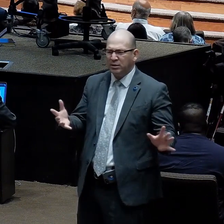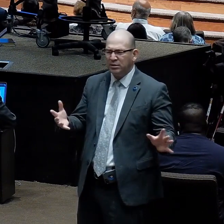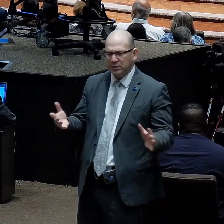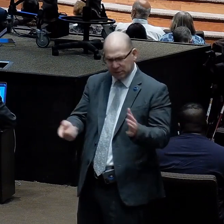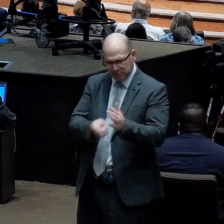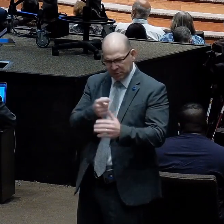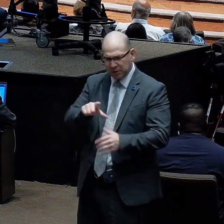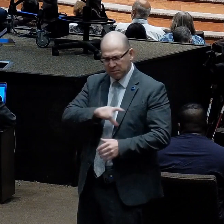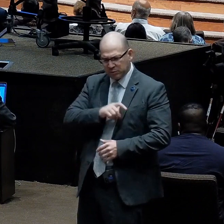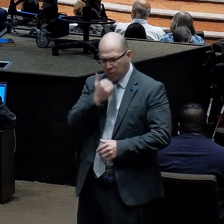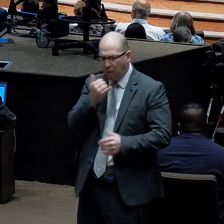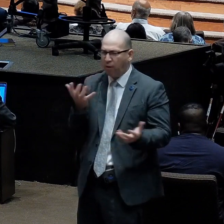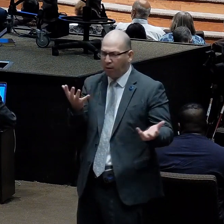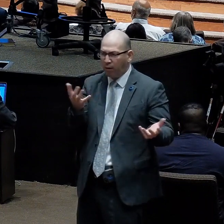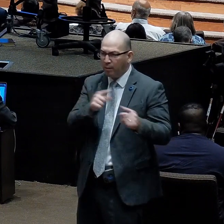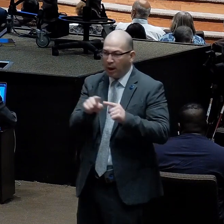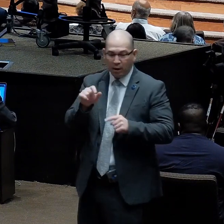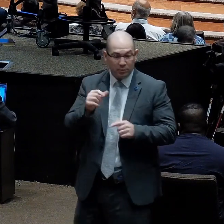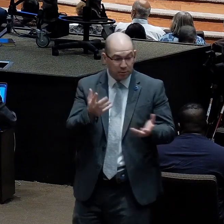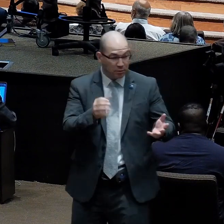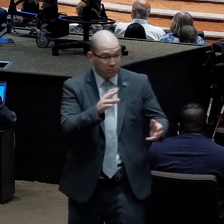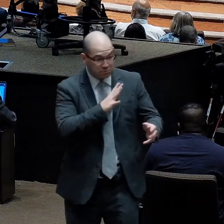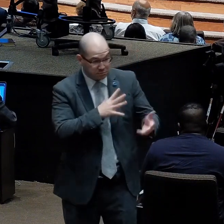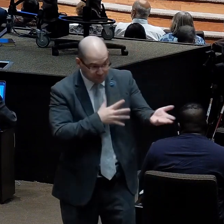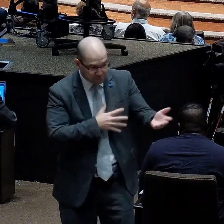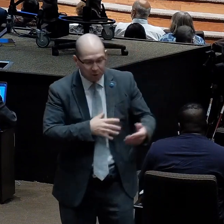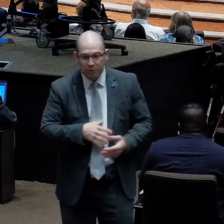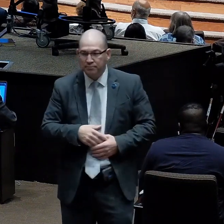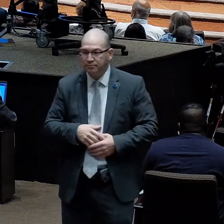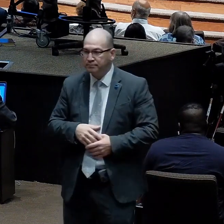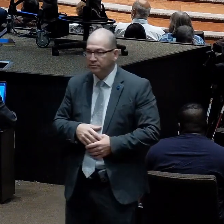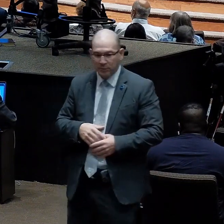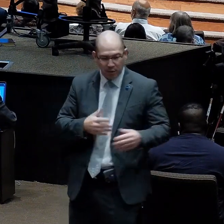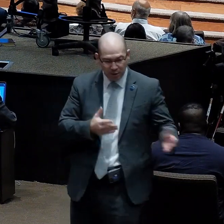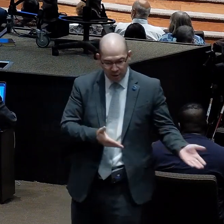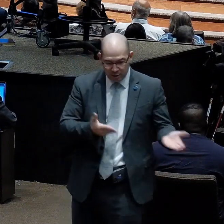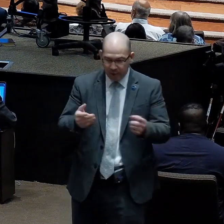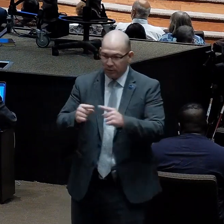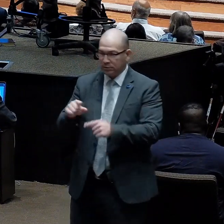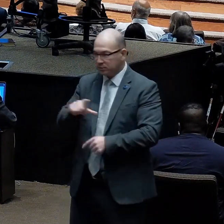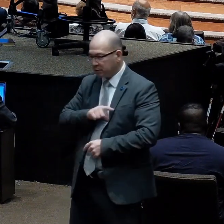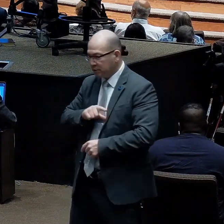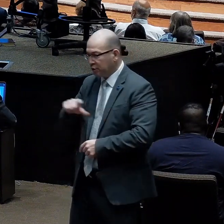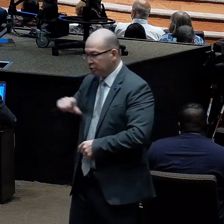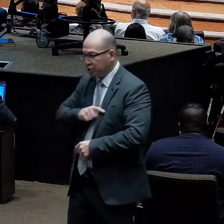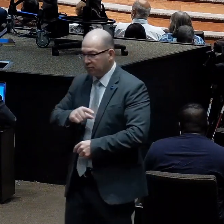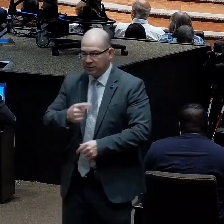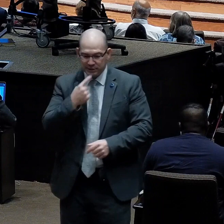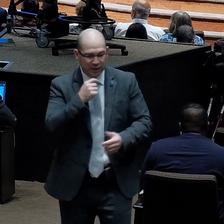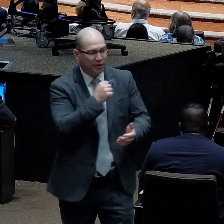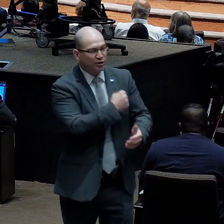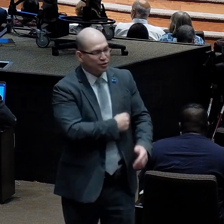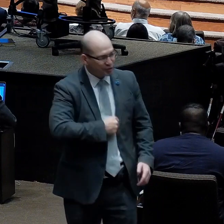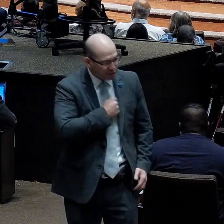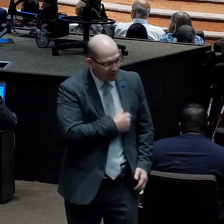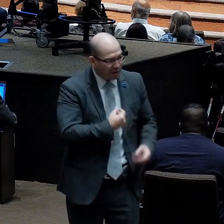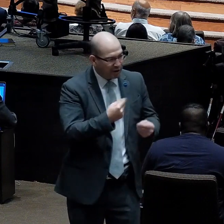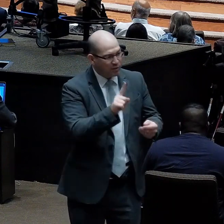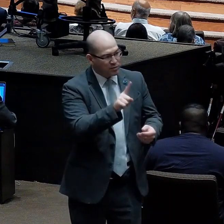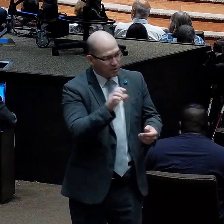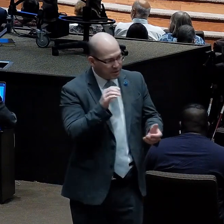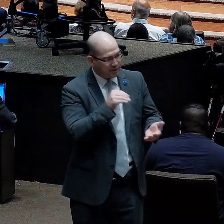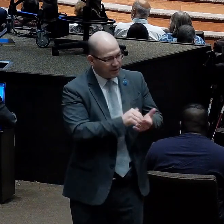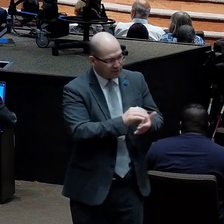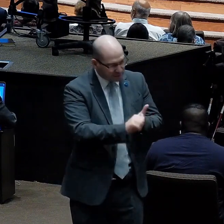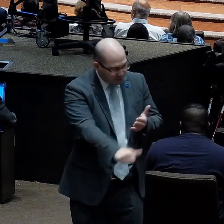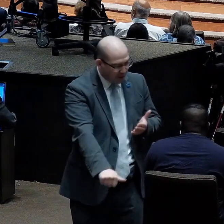So let's say we take that guy and we bring him to the sheriff and he gets an apology and they give him $100,000 and they give him a badge and they make him